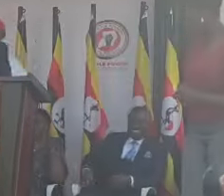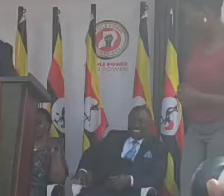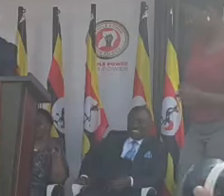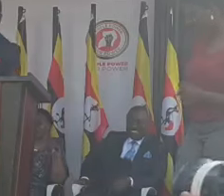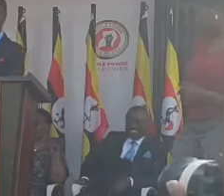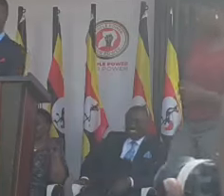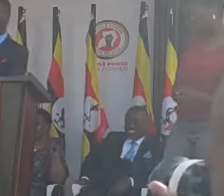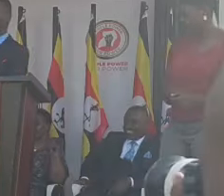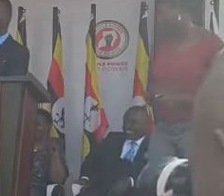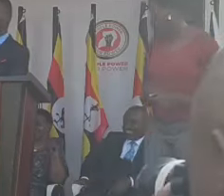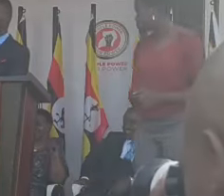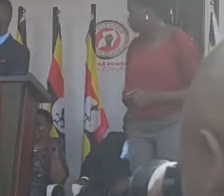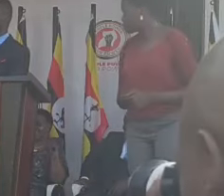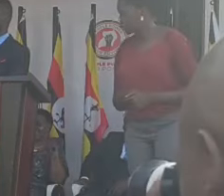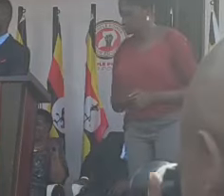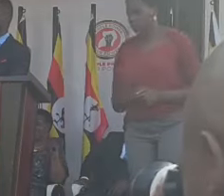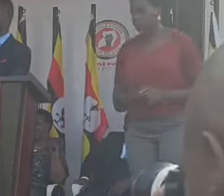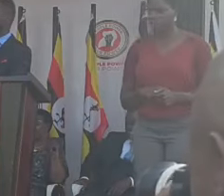So,